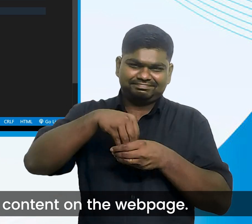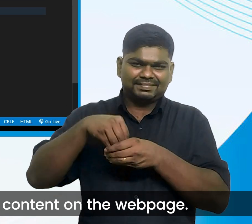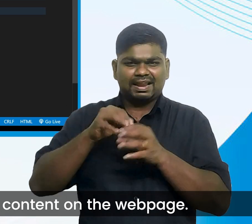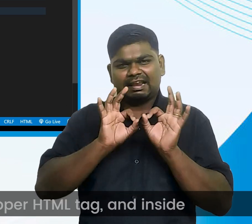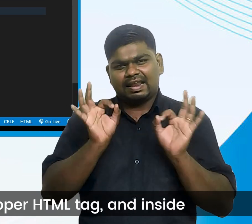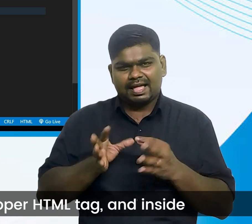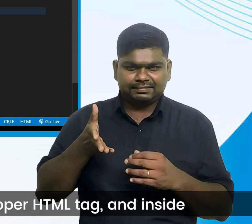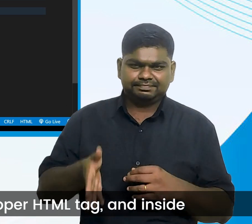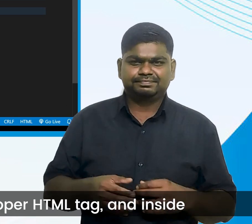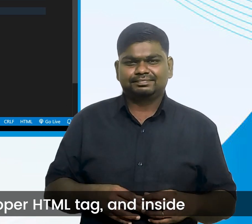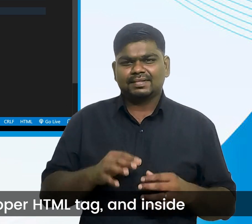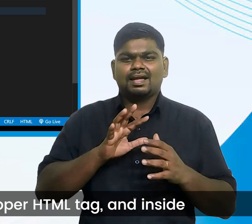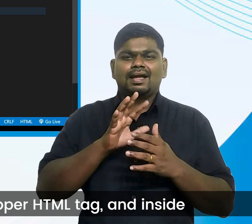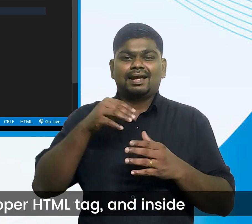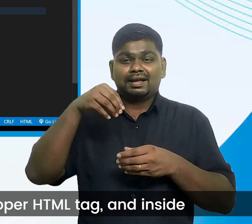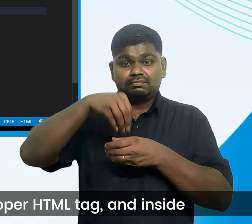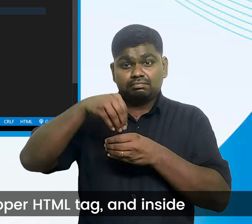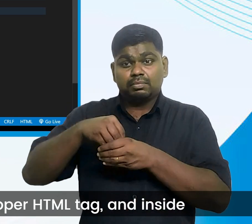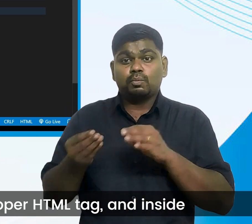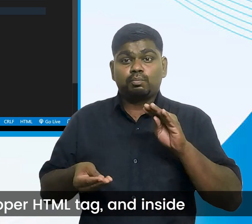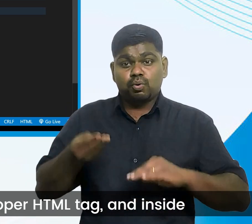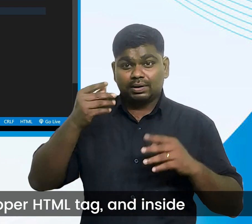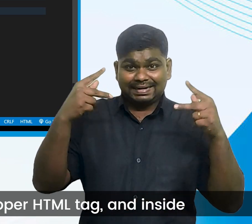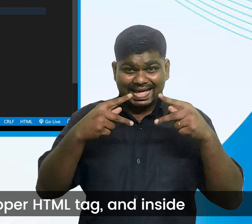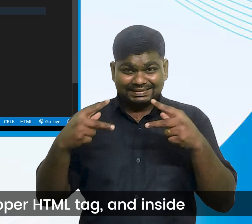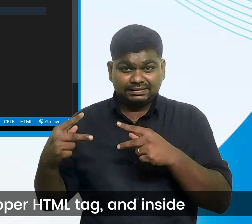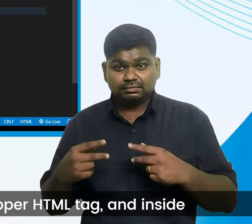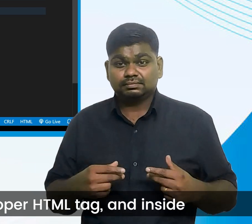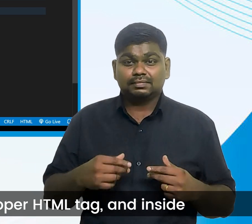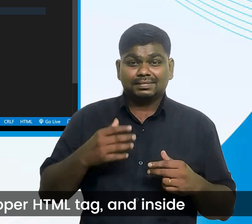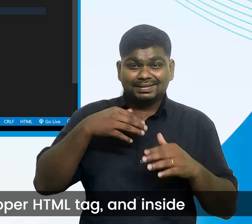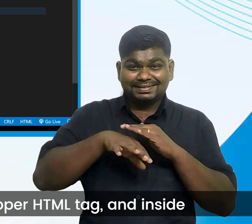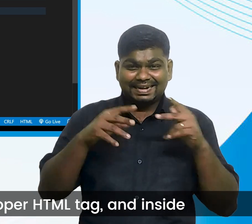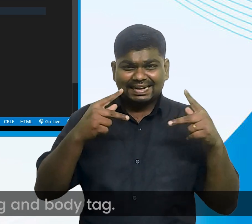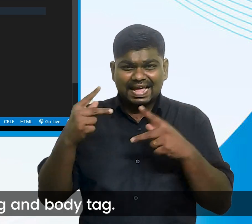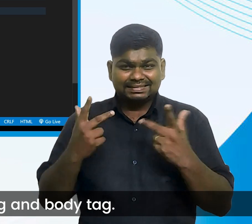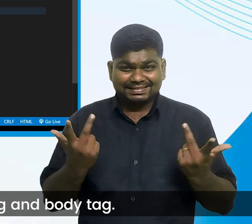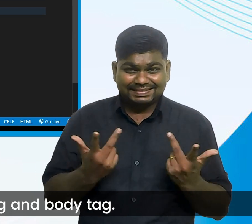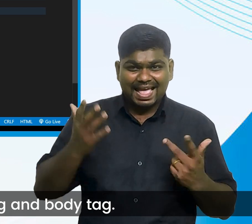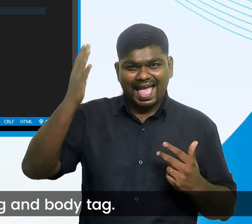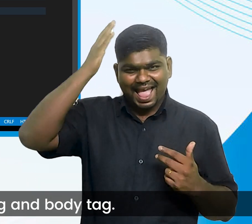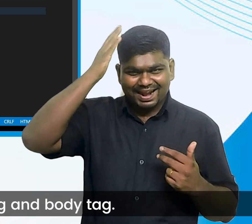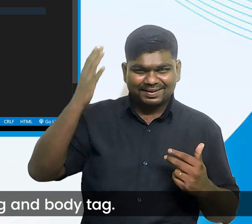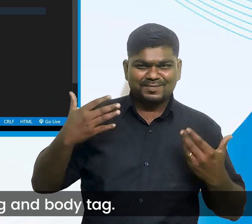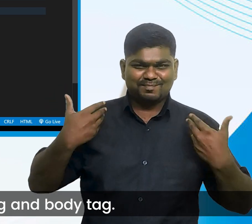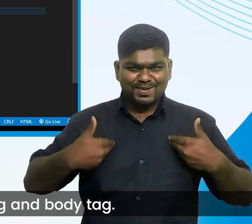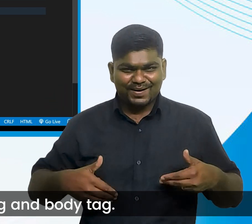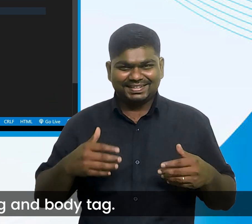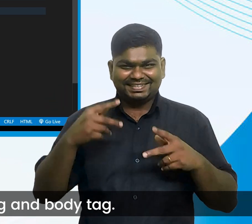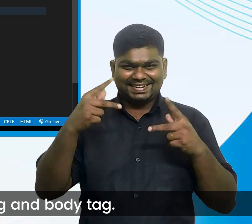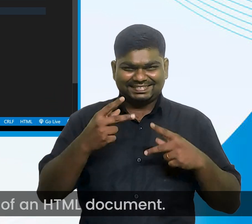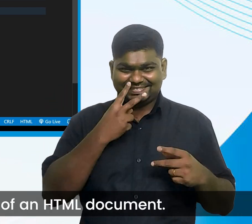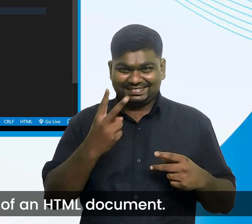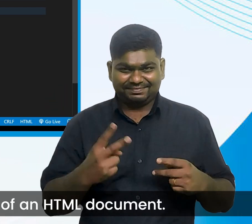page. And we have an overall wrapper HTML tag, and inside we have a head tag and body